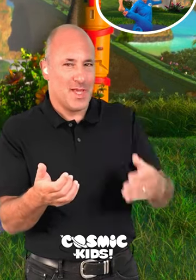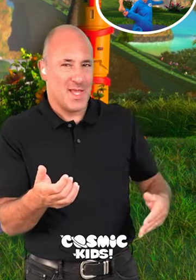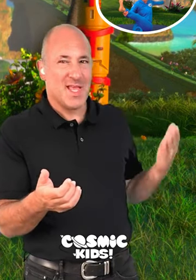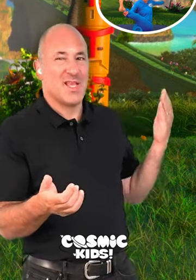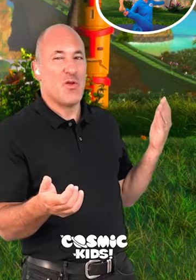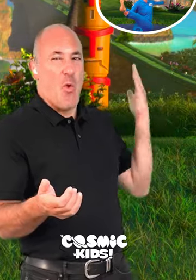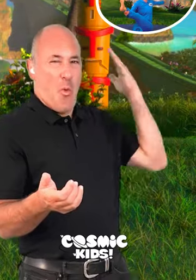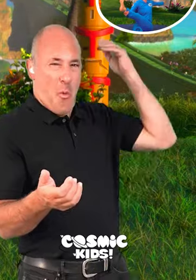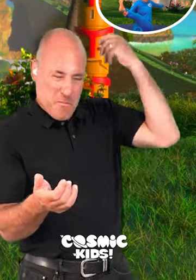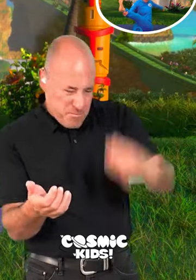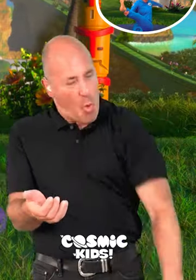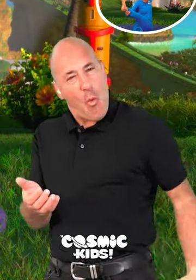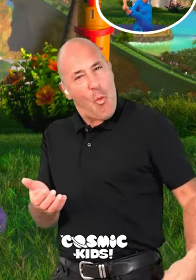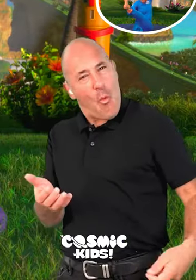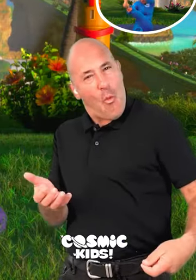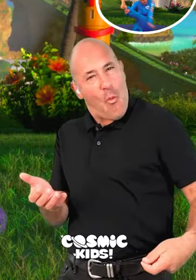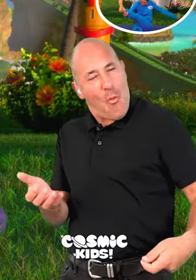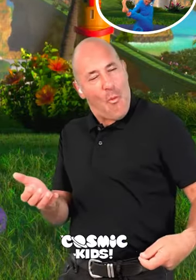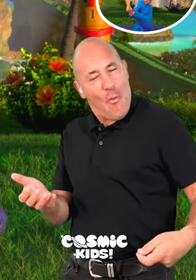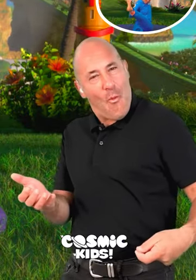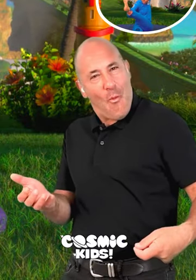two, three.